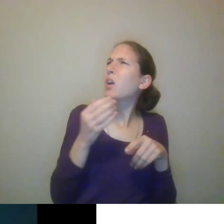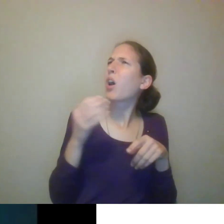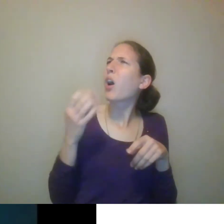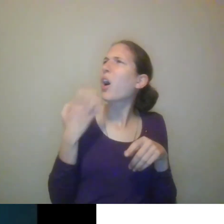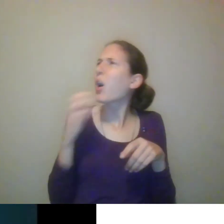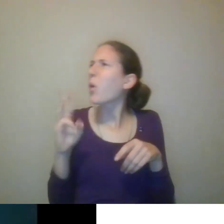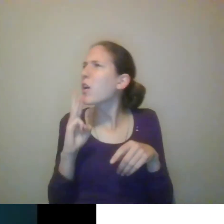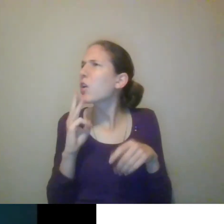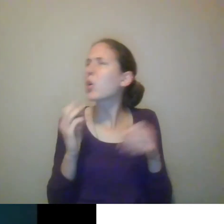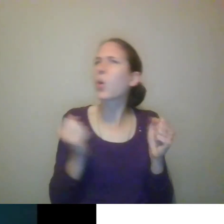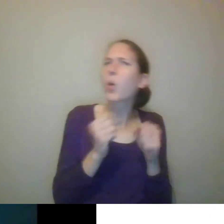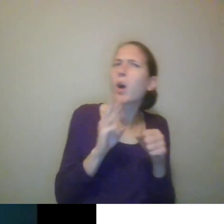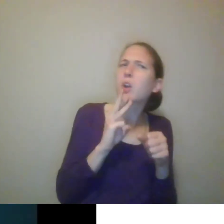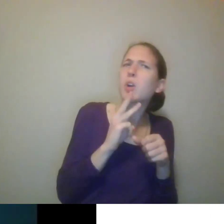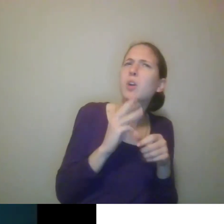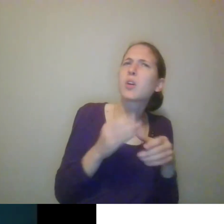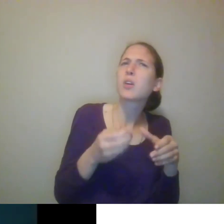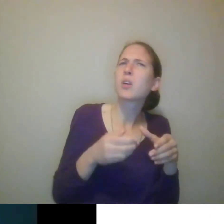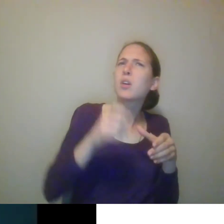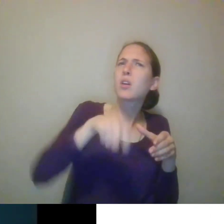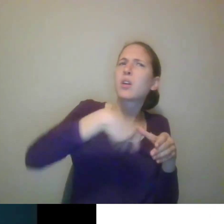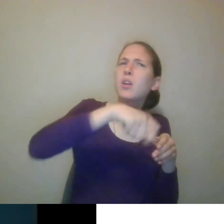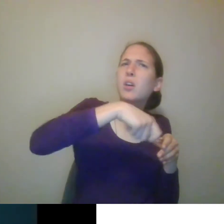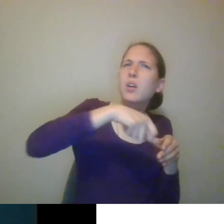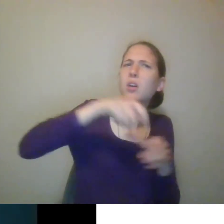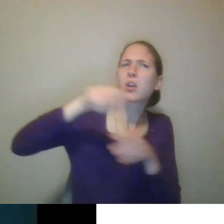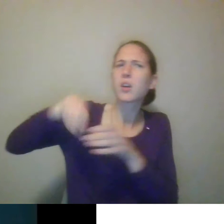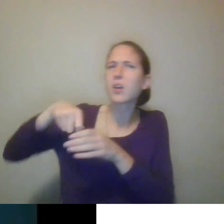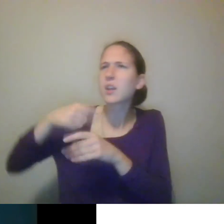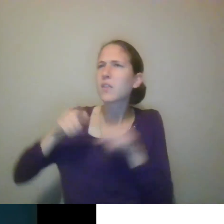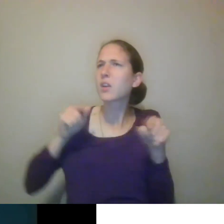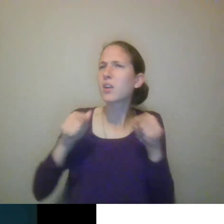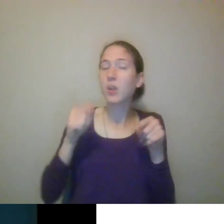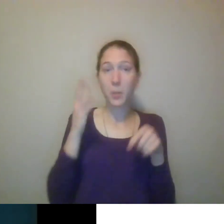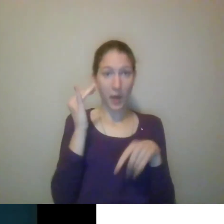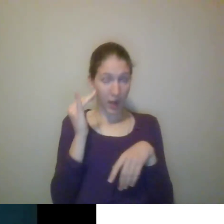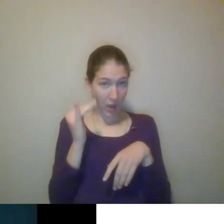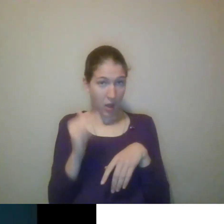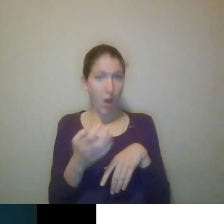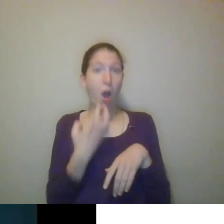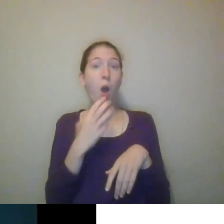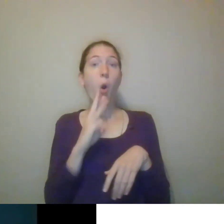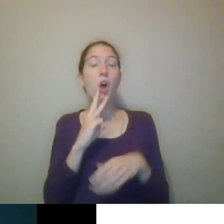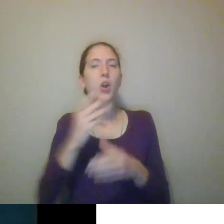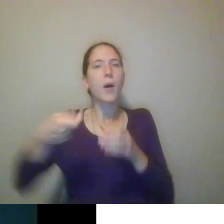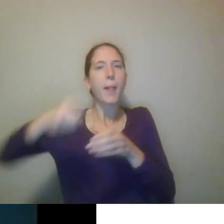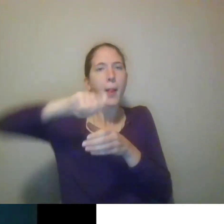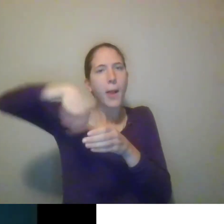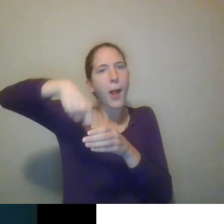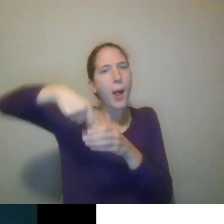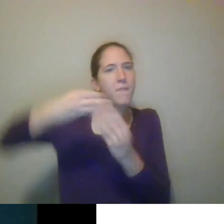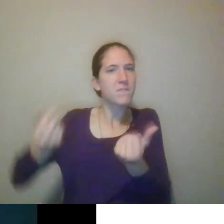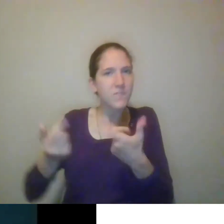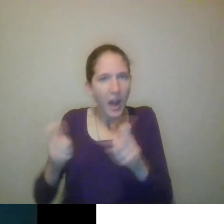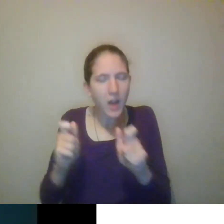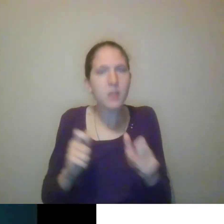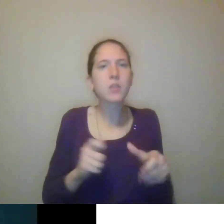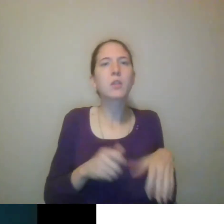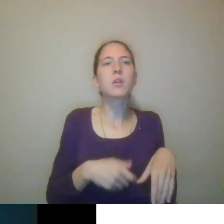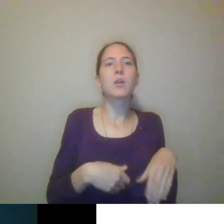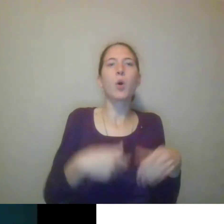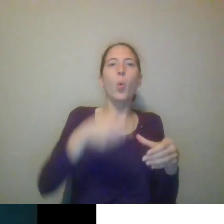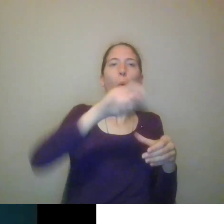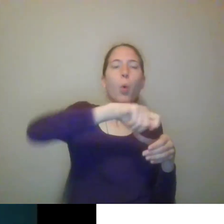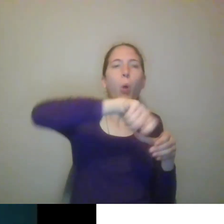put it in cold water? Because hot water can dissolve things faster. All right, that's the differences. See, that's why I chose a liquid and a